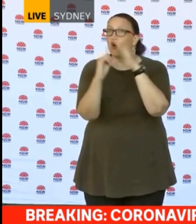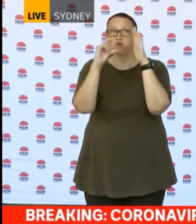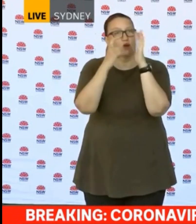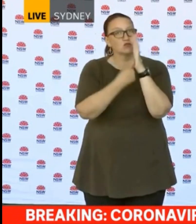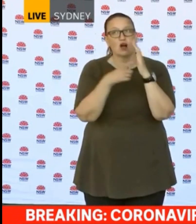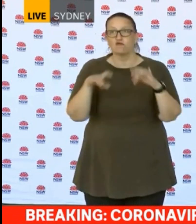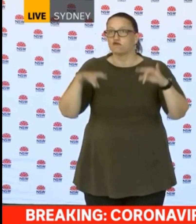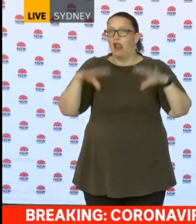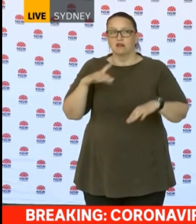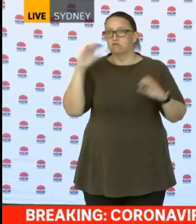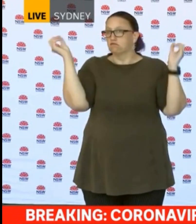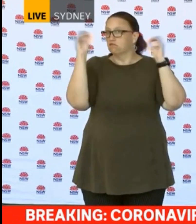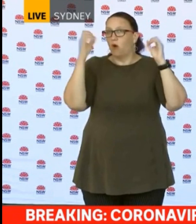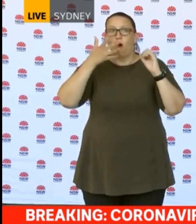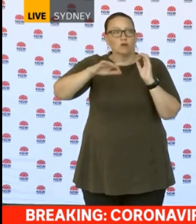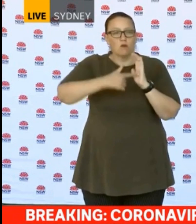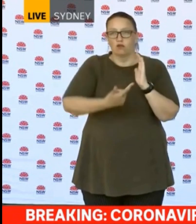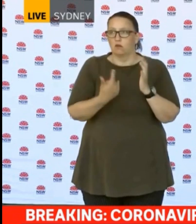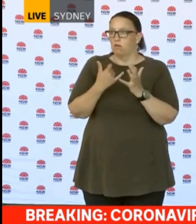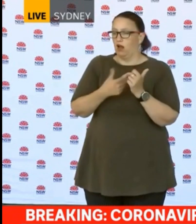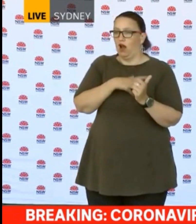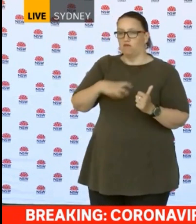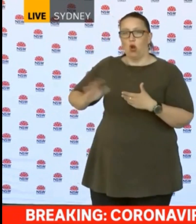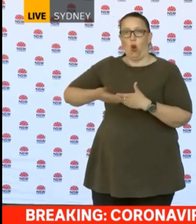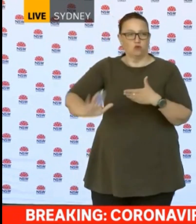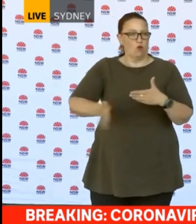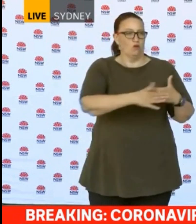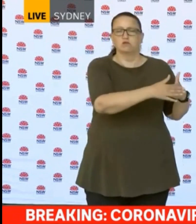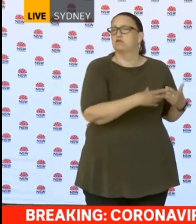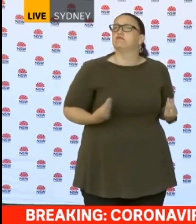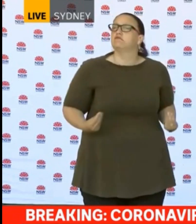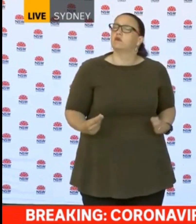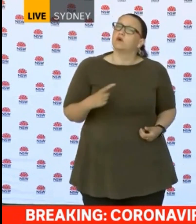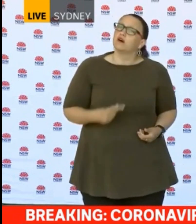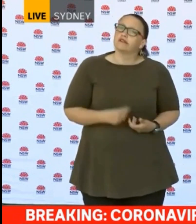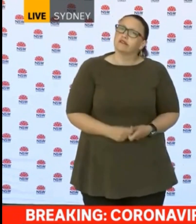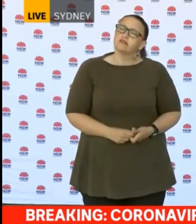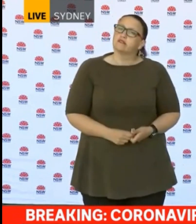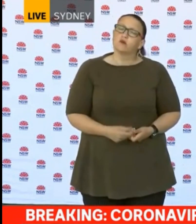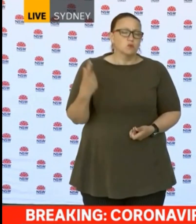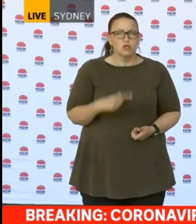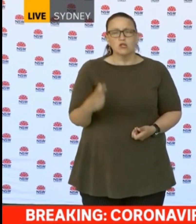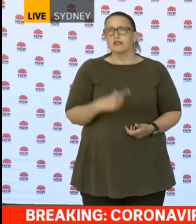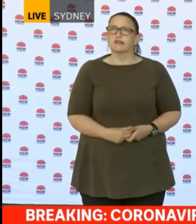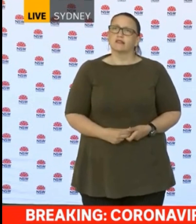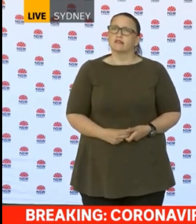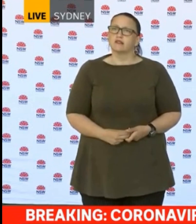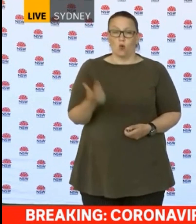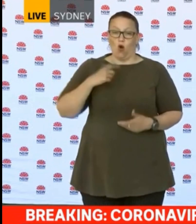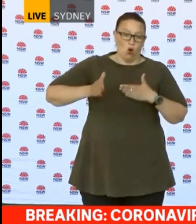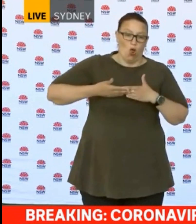being designated as a hotspot, so why shouldn't people be able to return home, and why shouldn't Australians be able to move around freely? I've always been arguing for